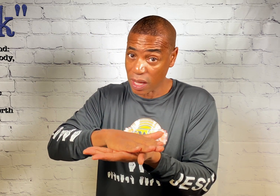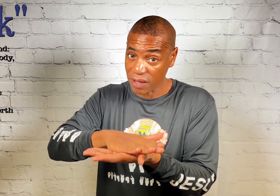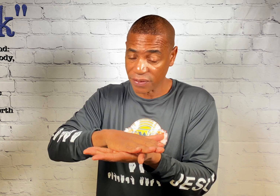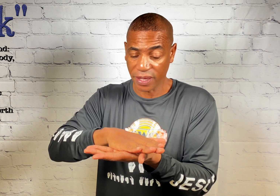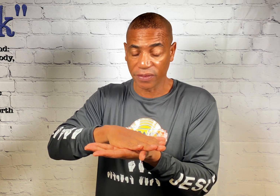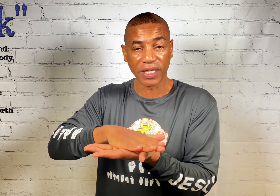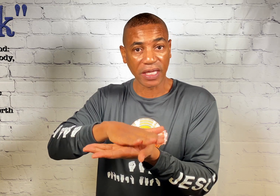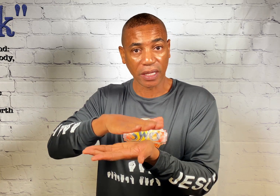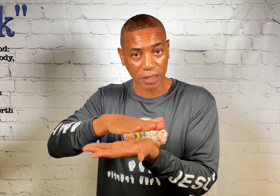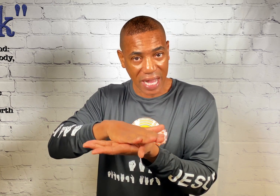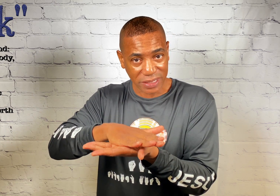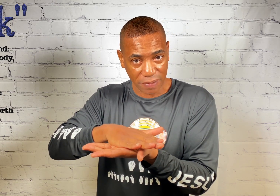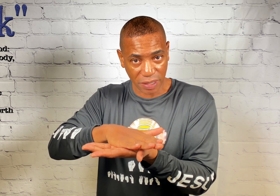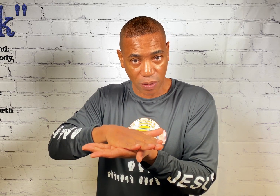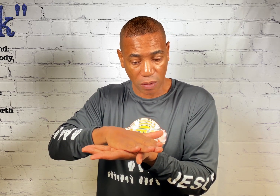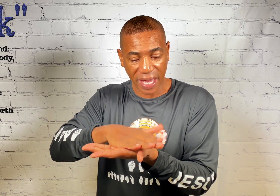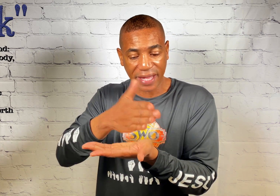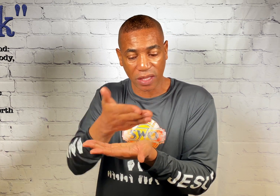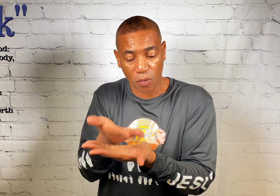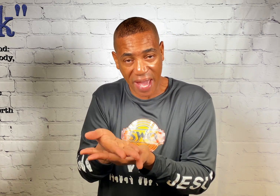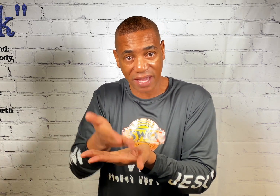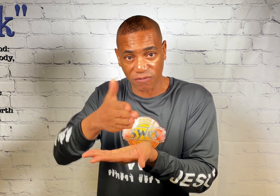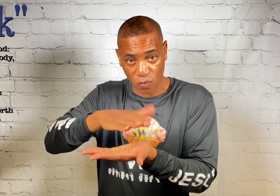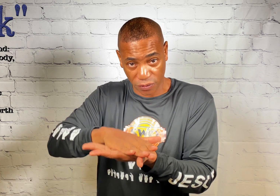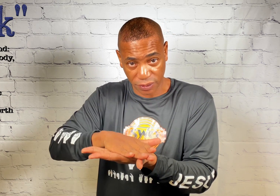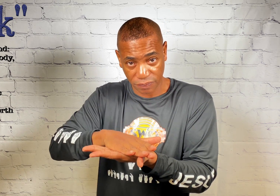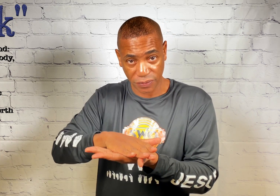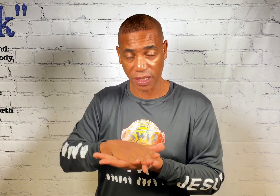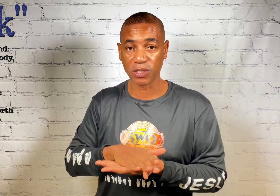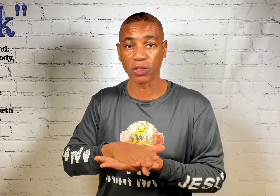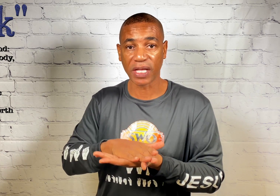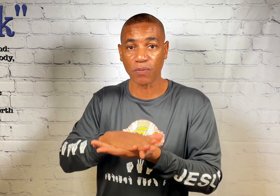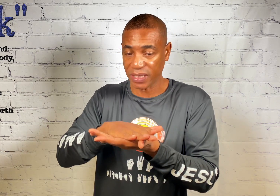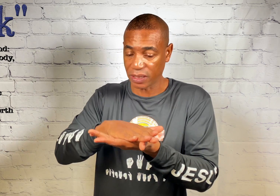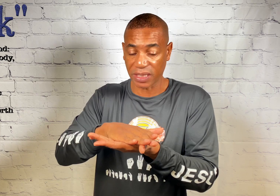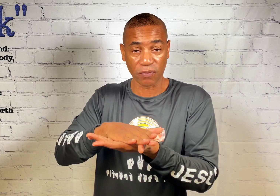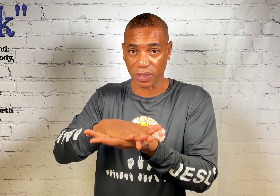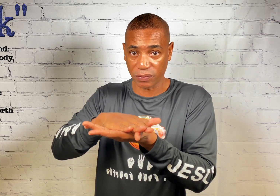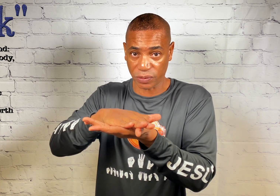of the non-dominant palm and then go back and forth. Let me show you that what that looks like in real time.